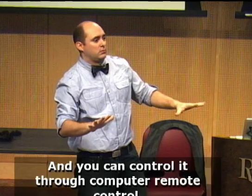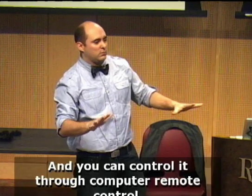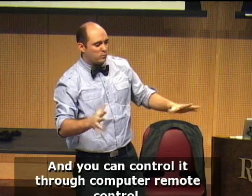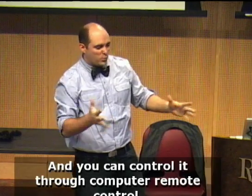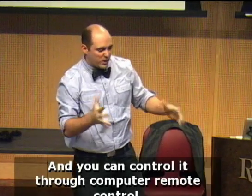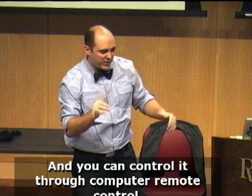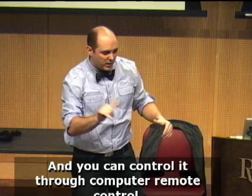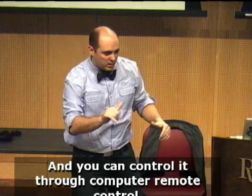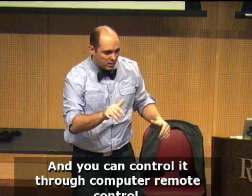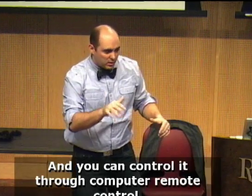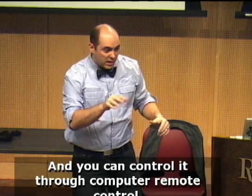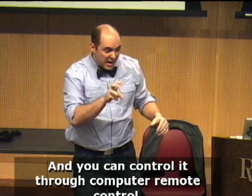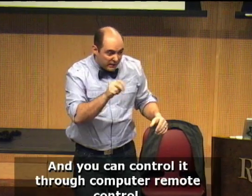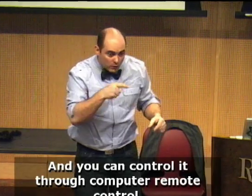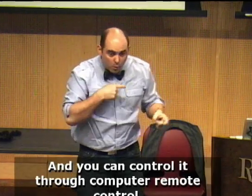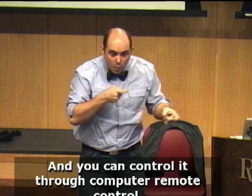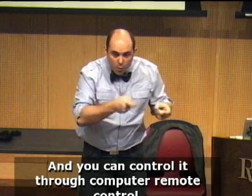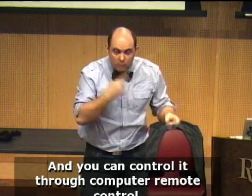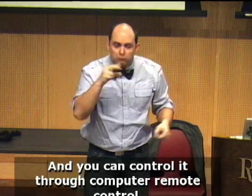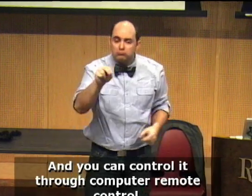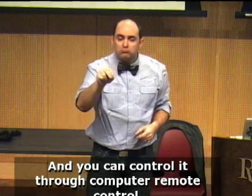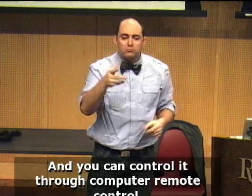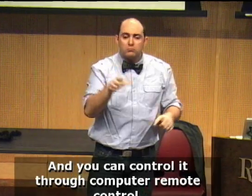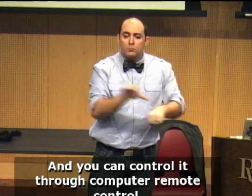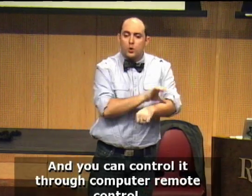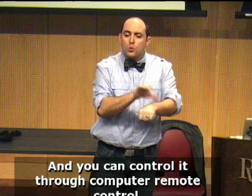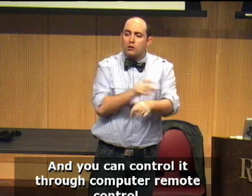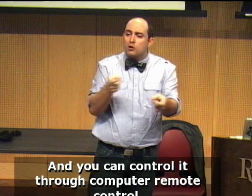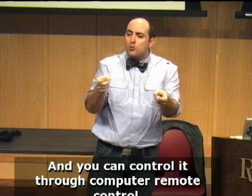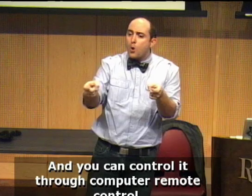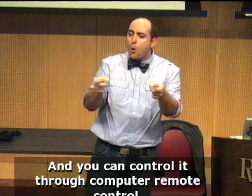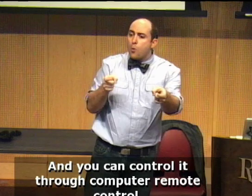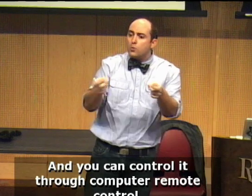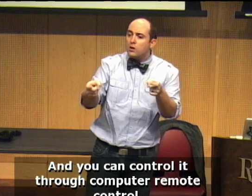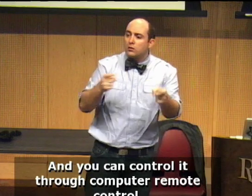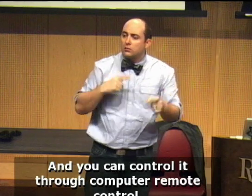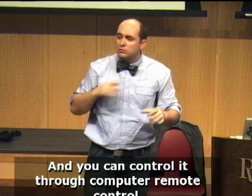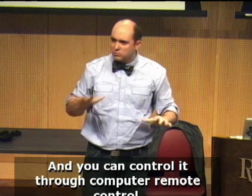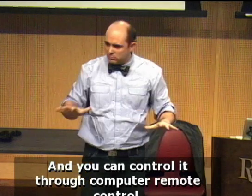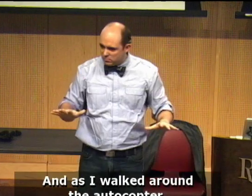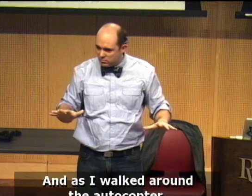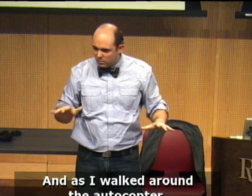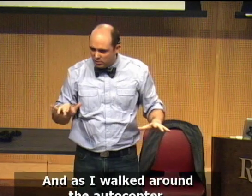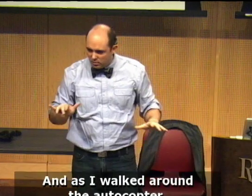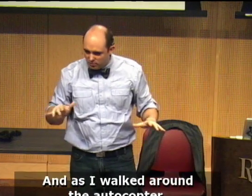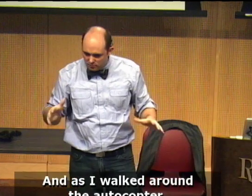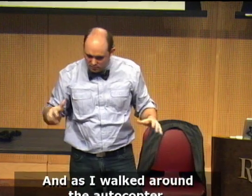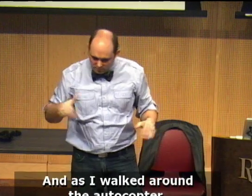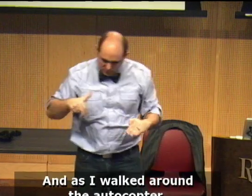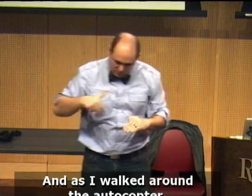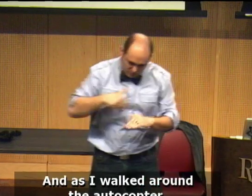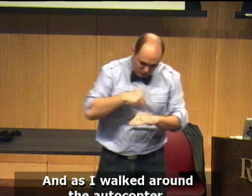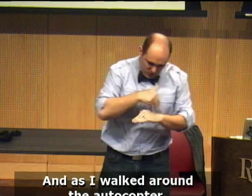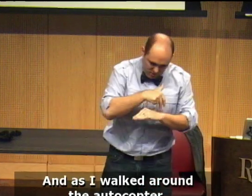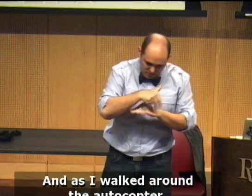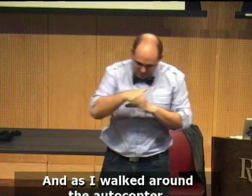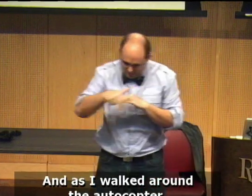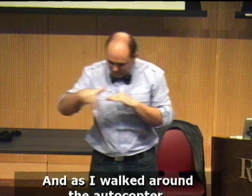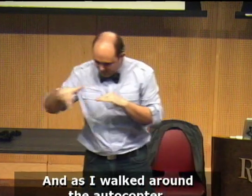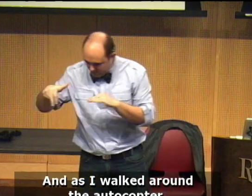And you controlled it through computer remote control. And as I walked around the autocopter, I